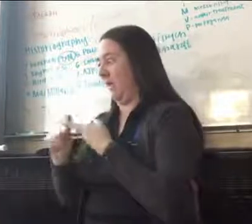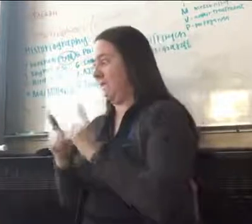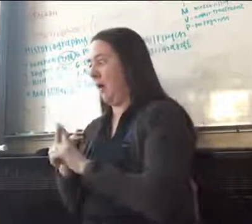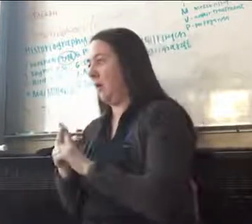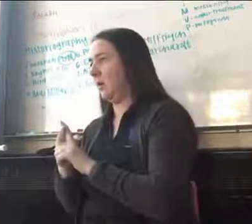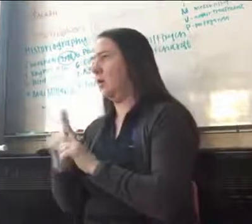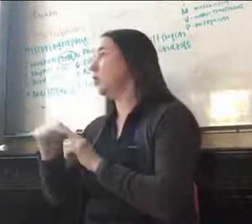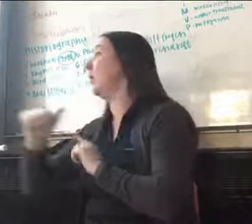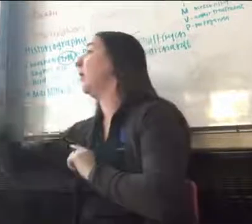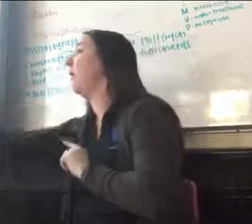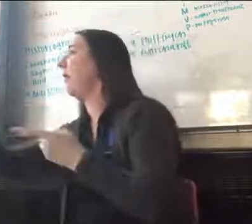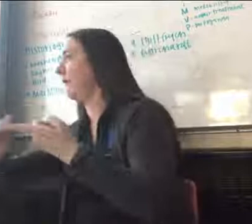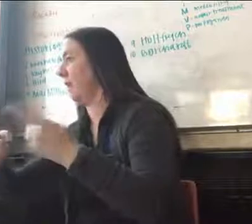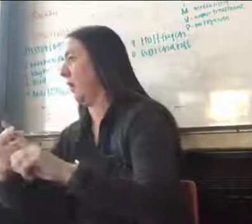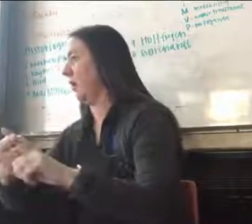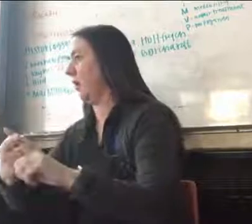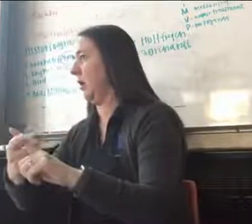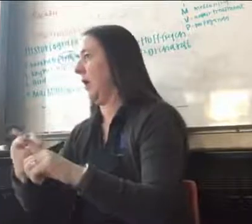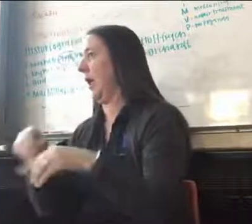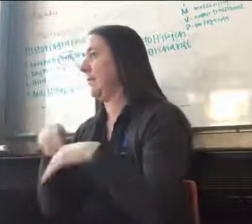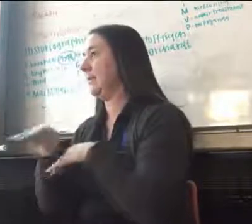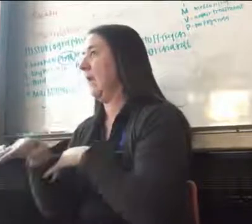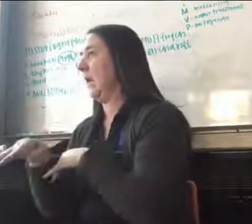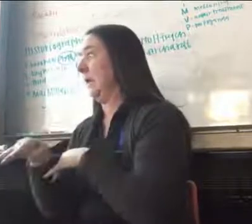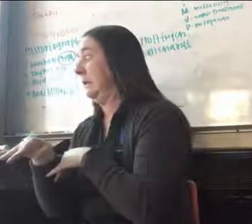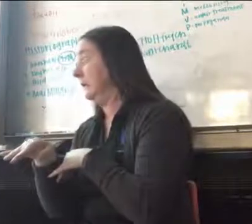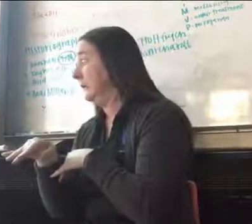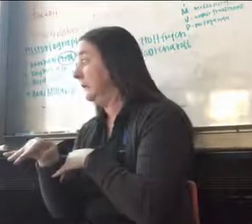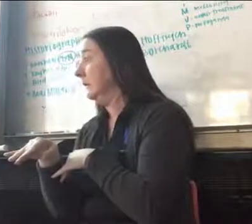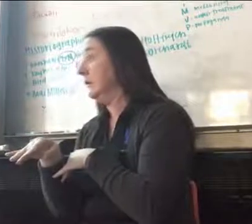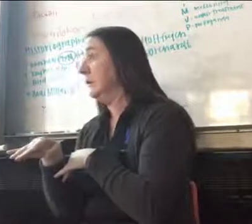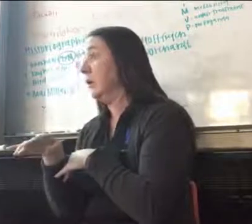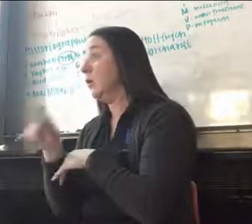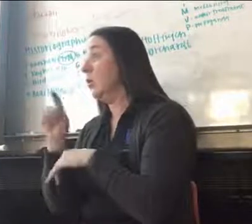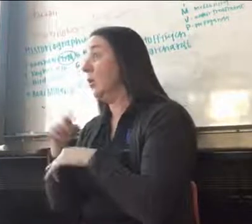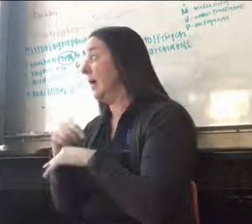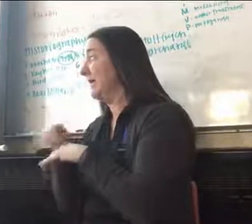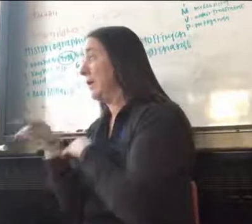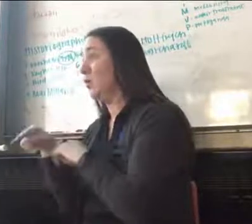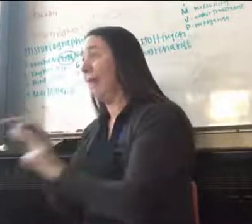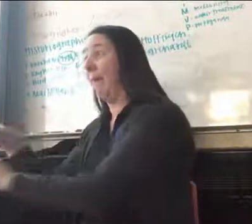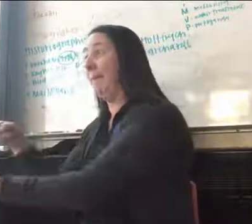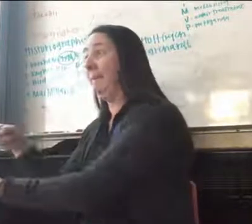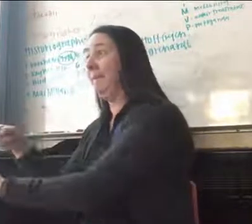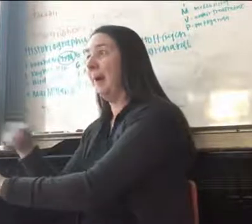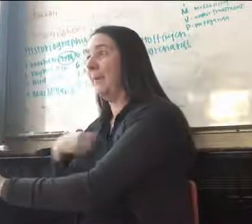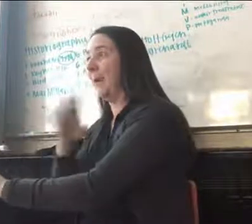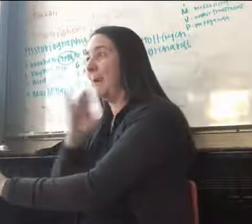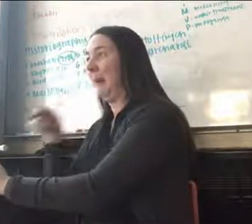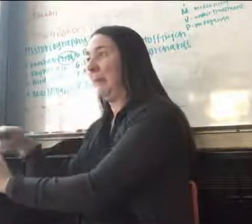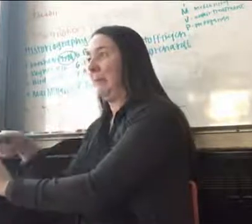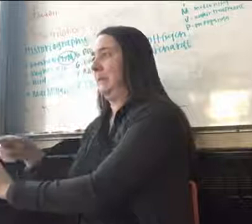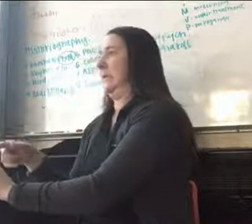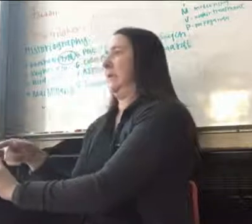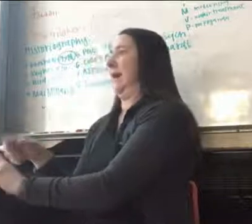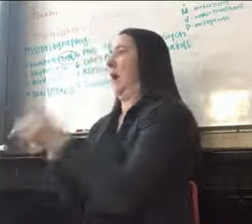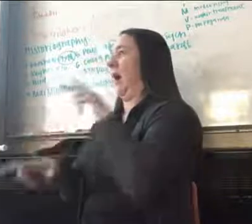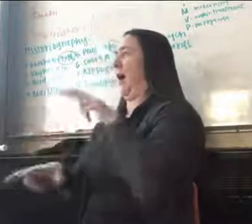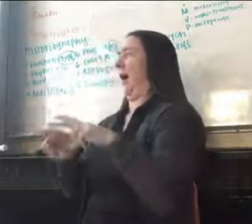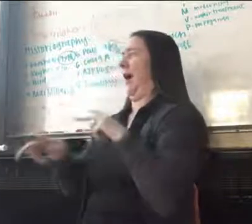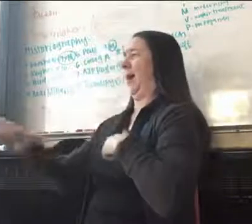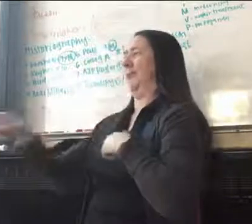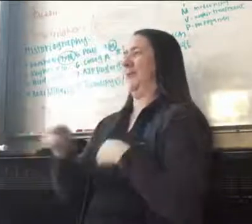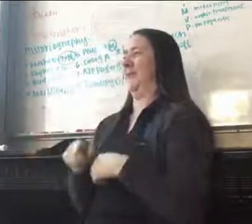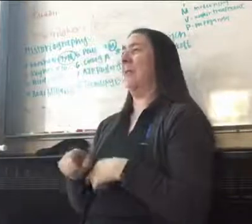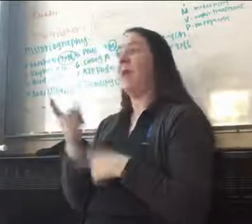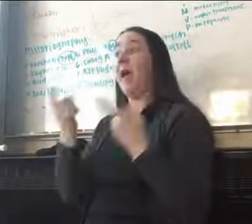to another friend, and you hit send, and then you realize you sent it to the friend you were talking smack about. Oh, sure. That's what happens